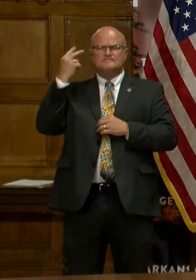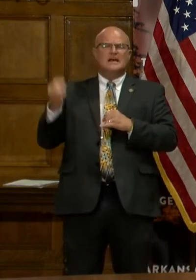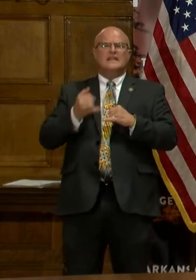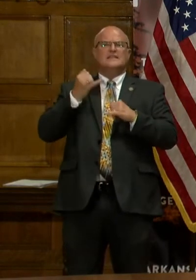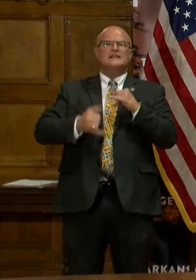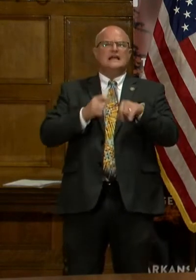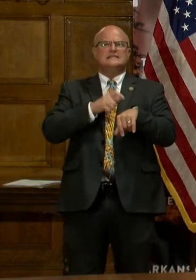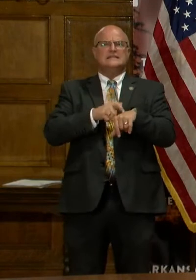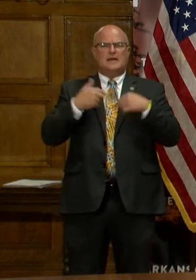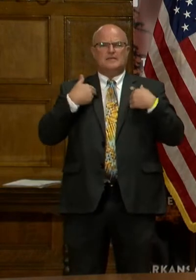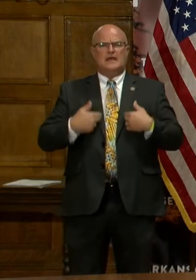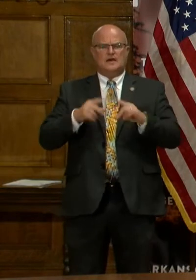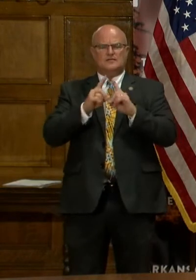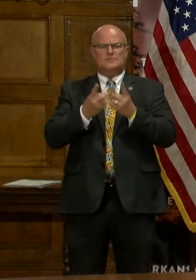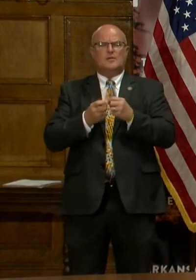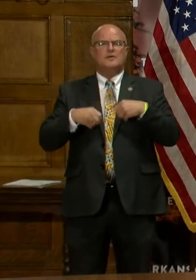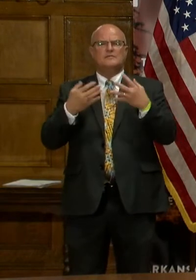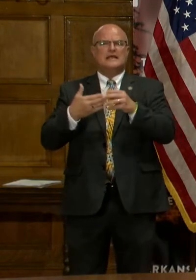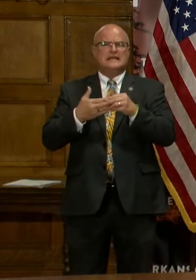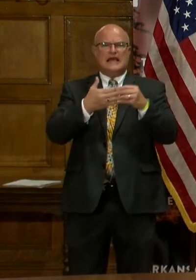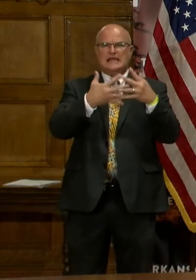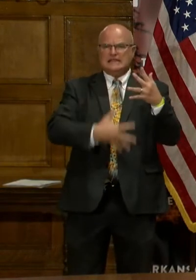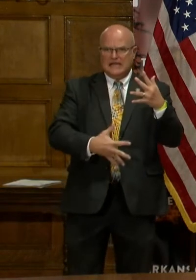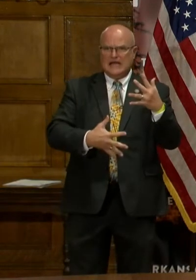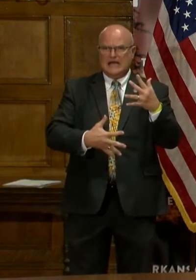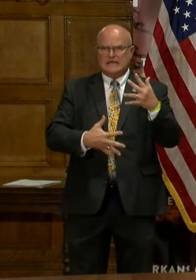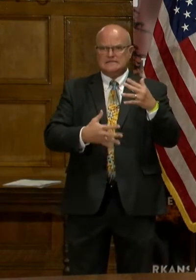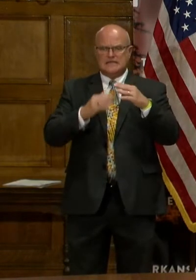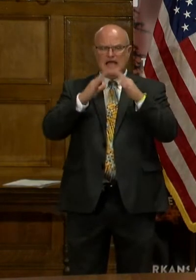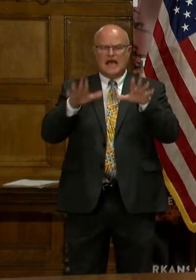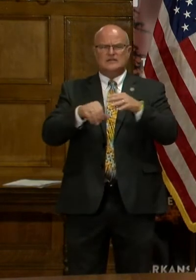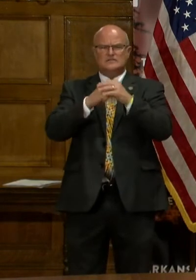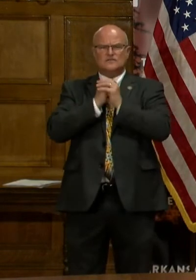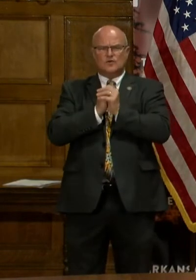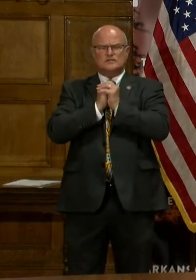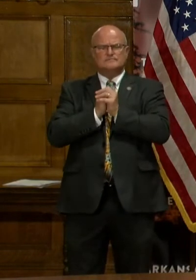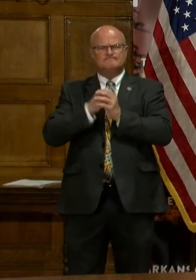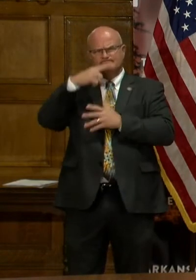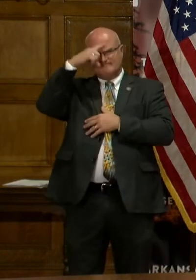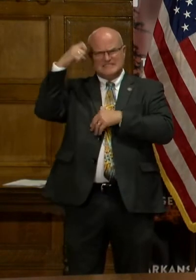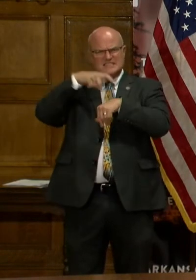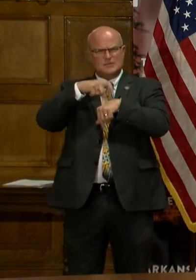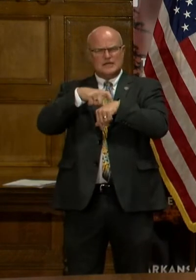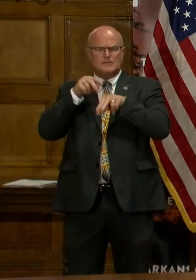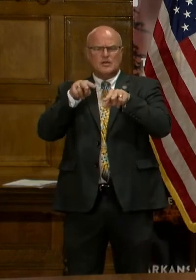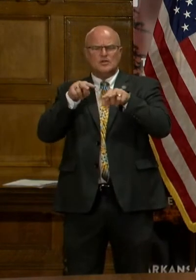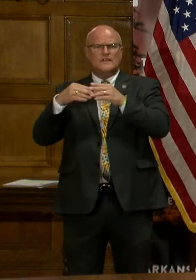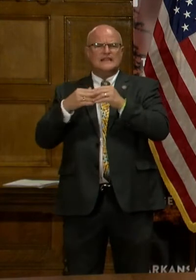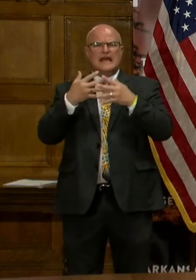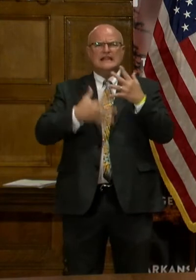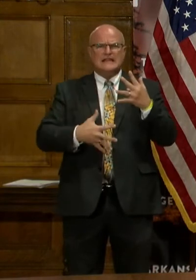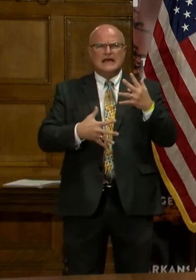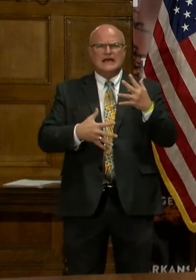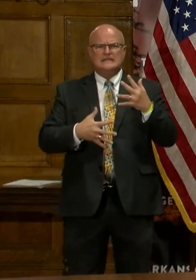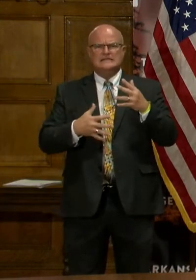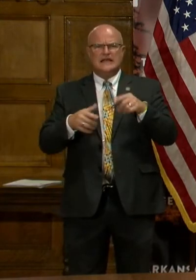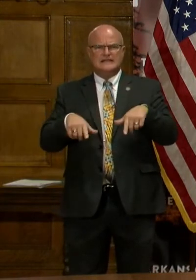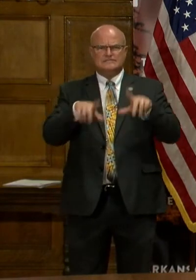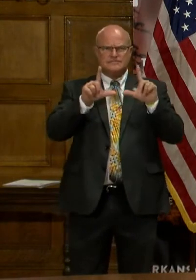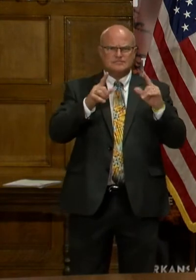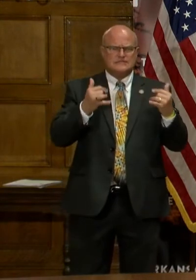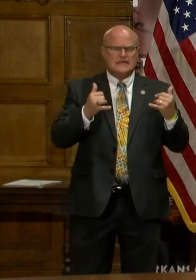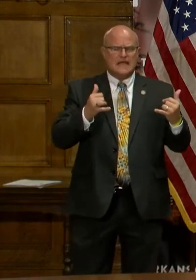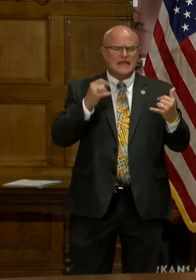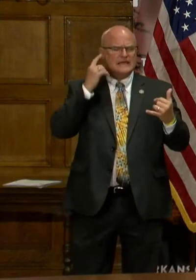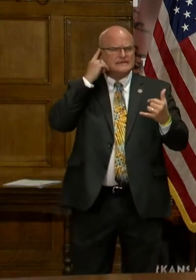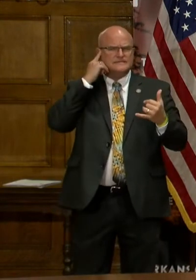the health department provided guidance on houses of worship was in the summer, and I looked at those guidelines, and then looking at the slide you put up